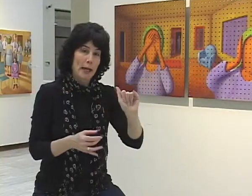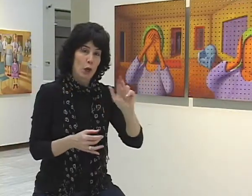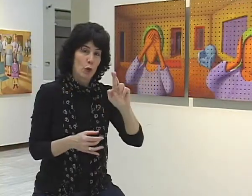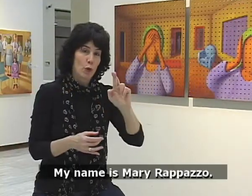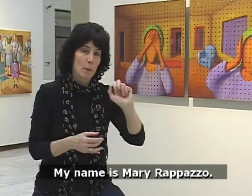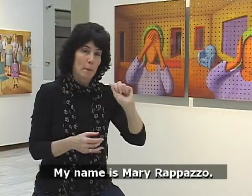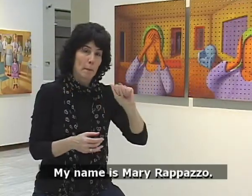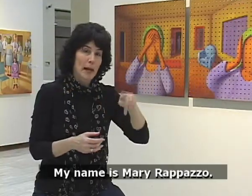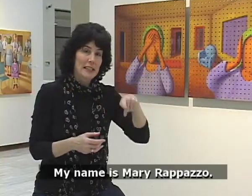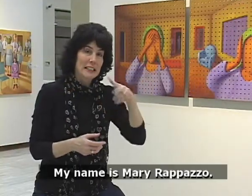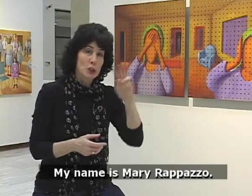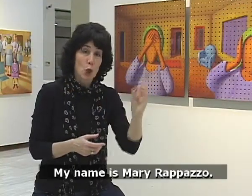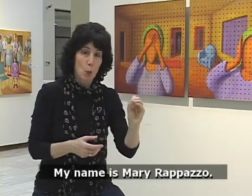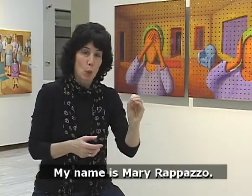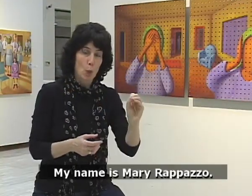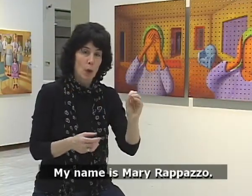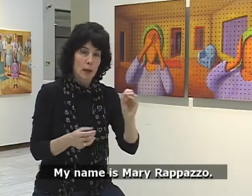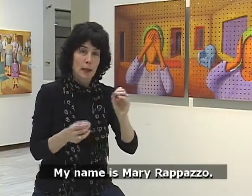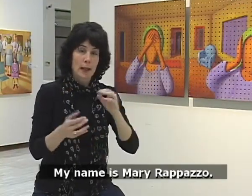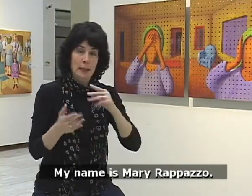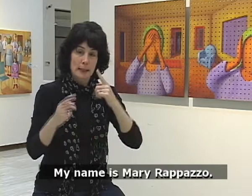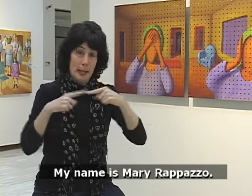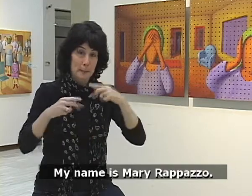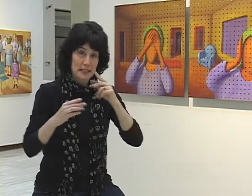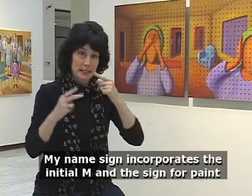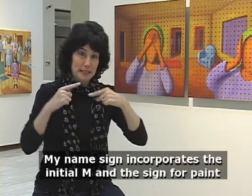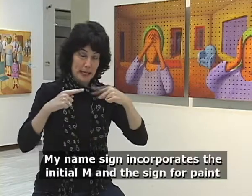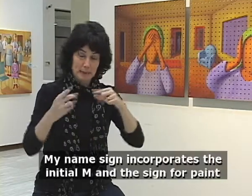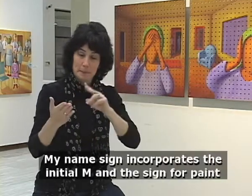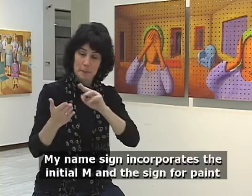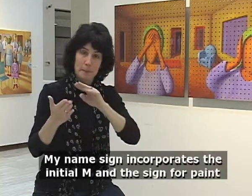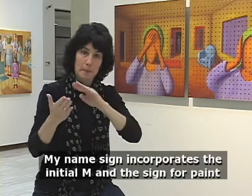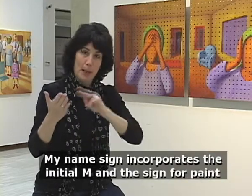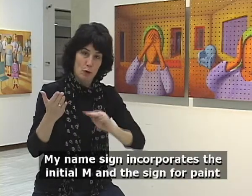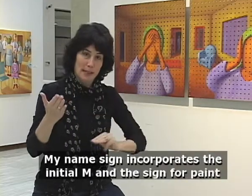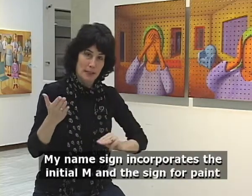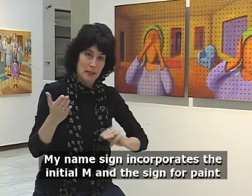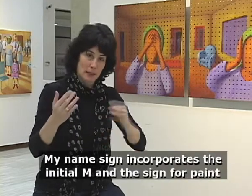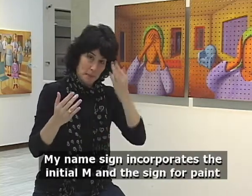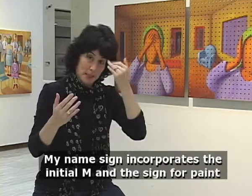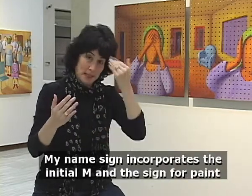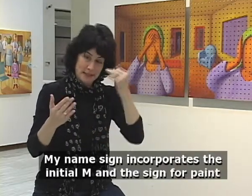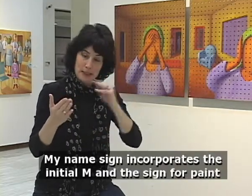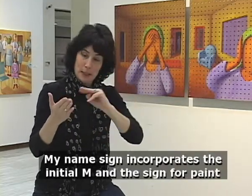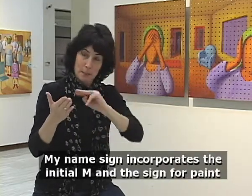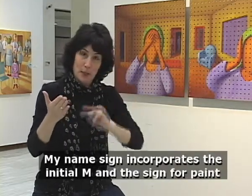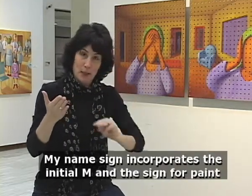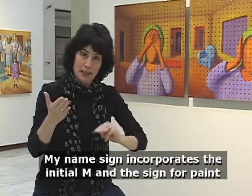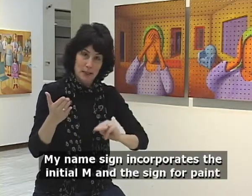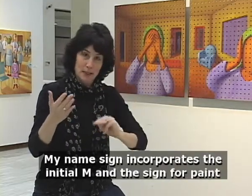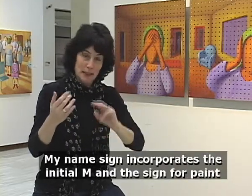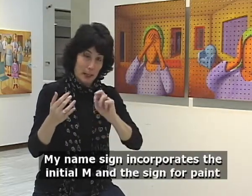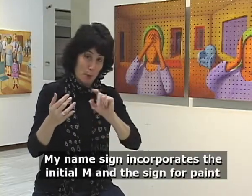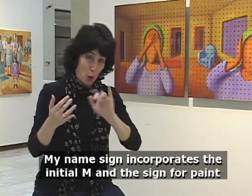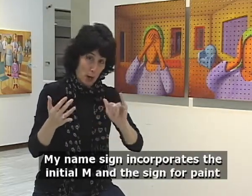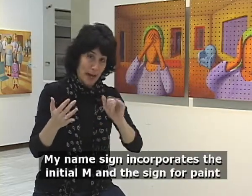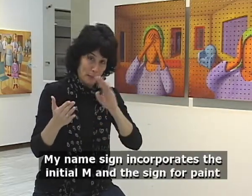My name is Mary Rappazzo. My name sign incorporates the initial M and the sign for